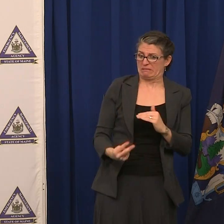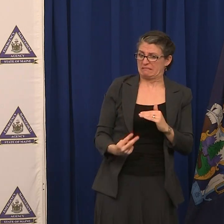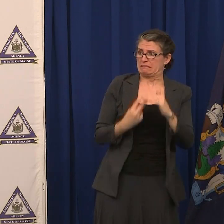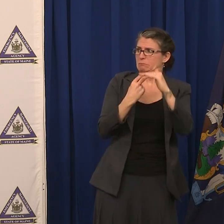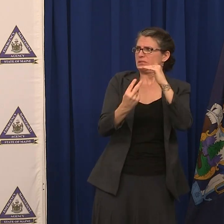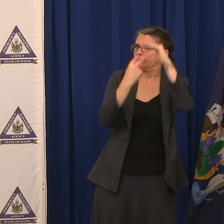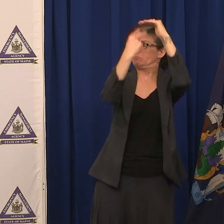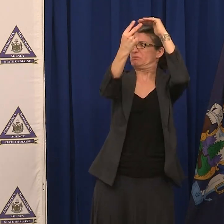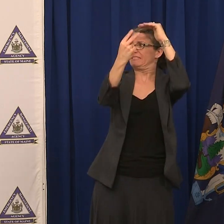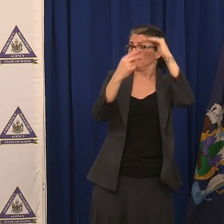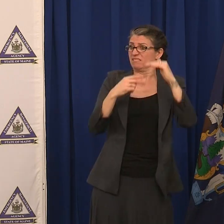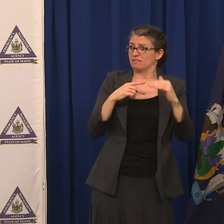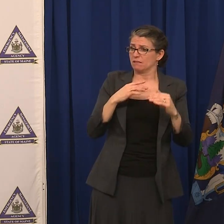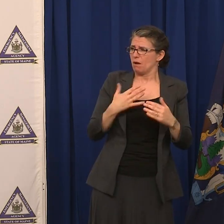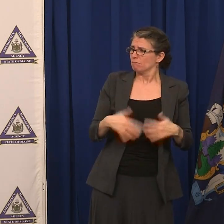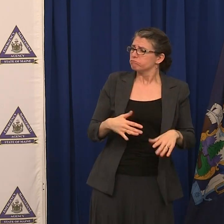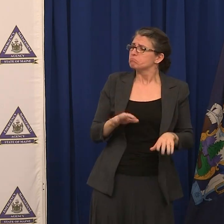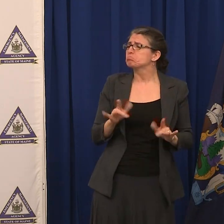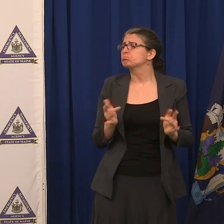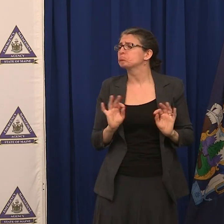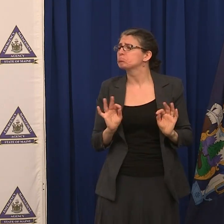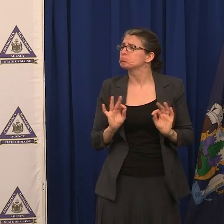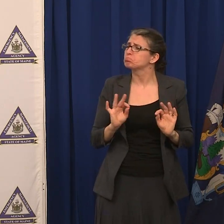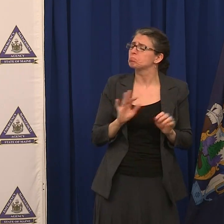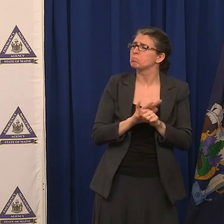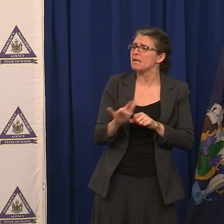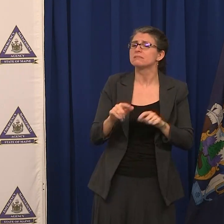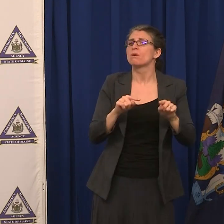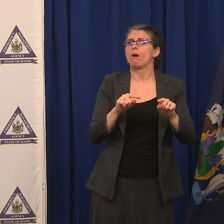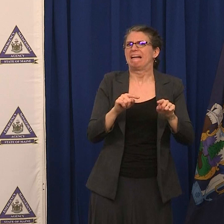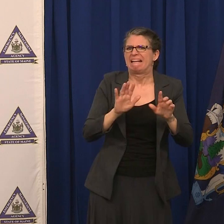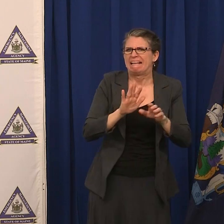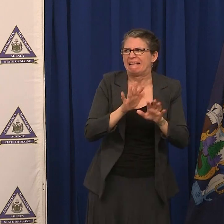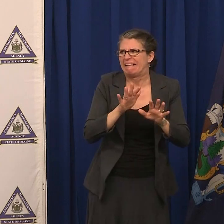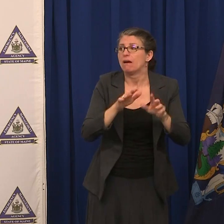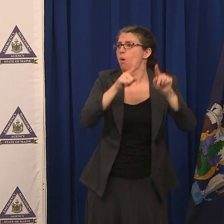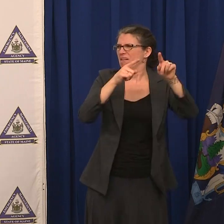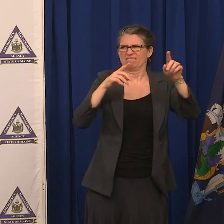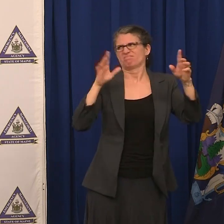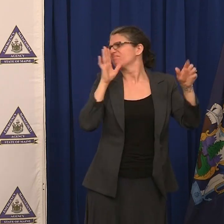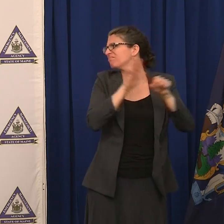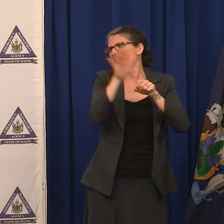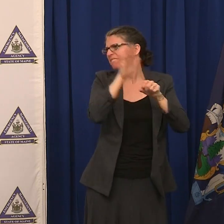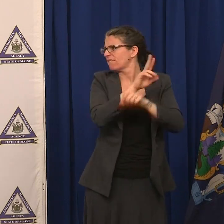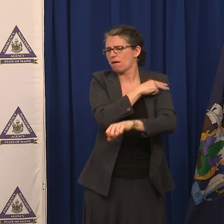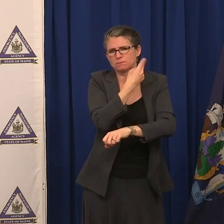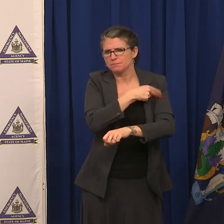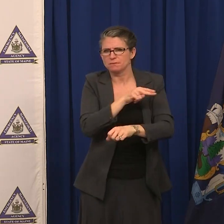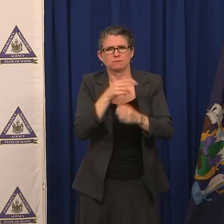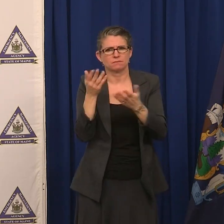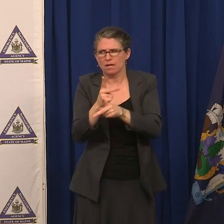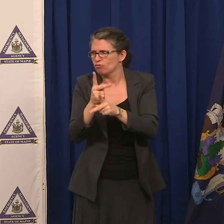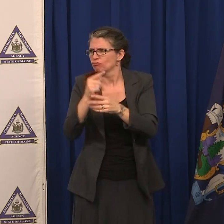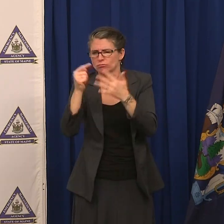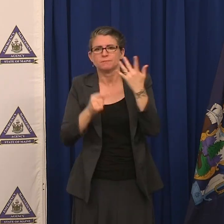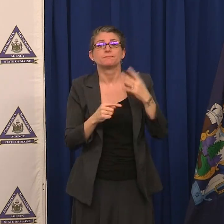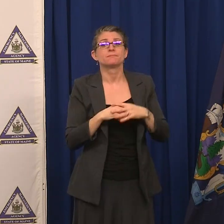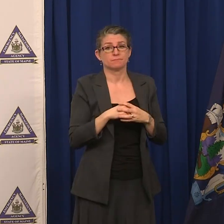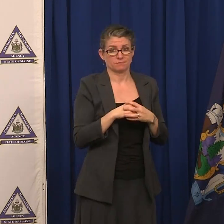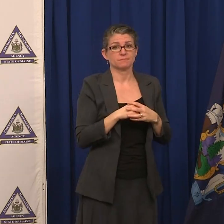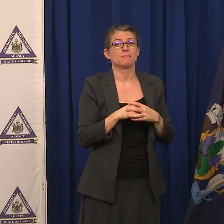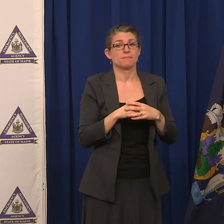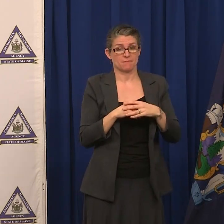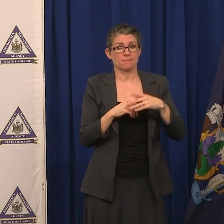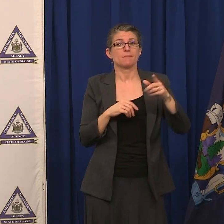number, one of the numbers, the two numbers that we are, among others, really interested in are the total versus available number of intensive care